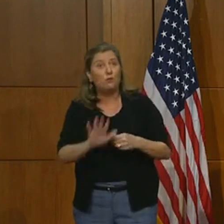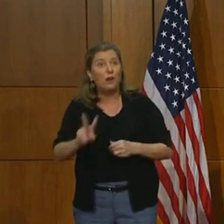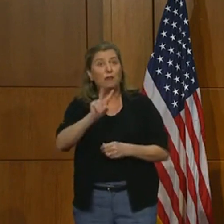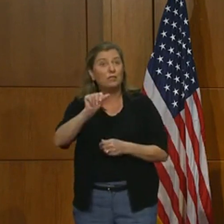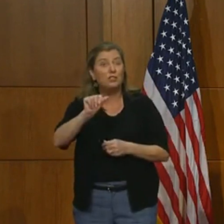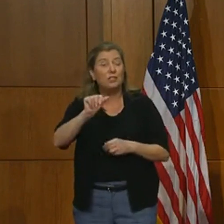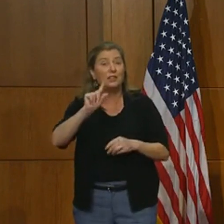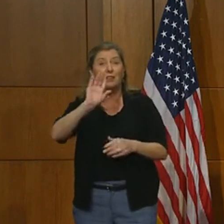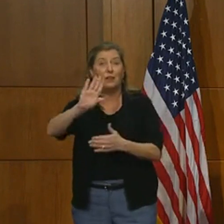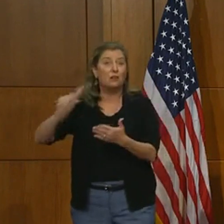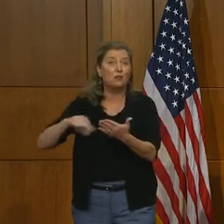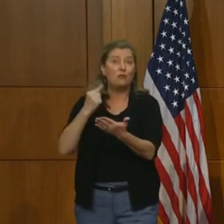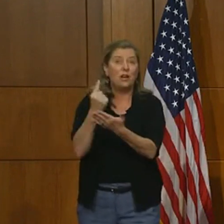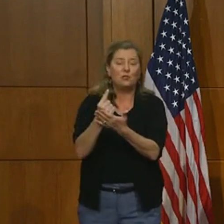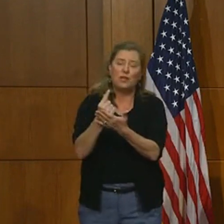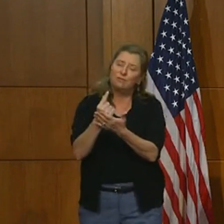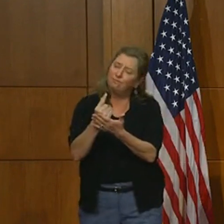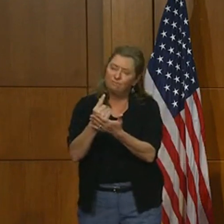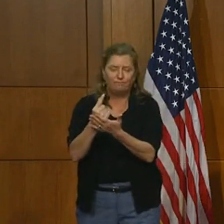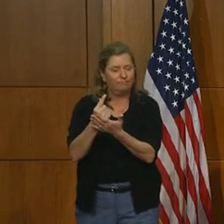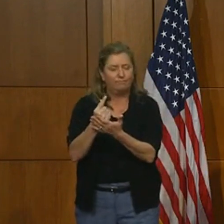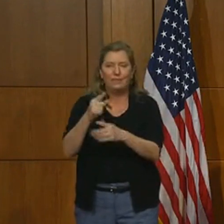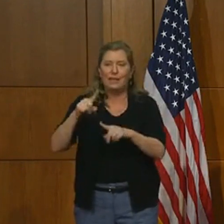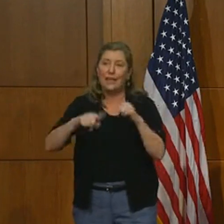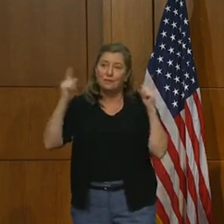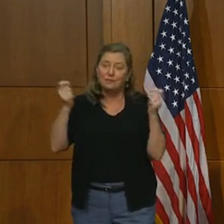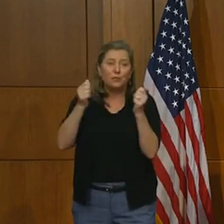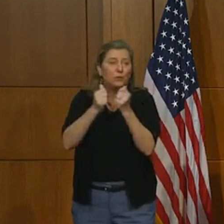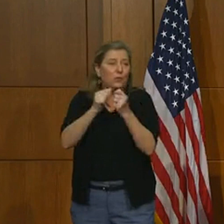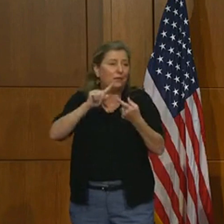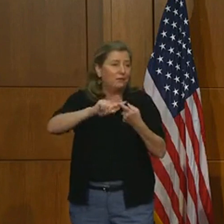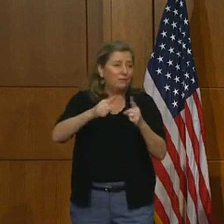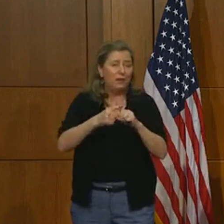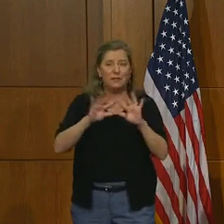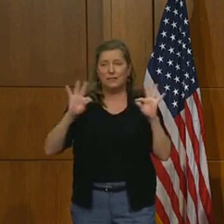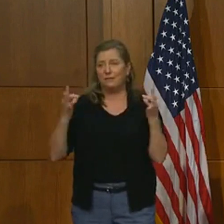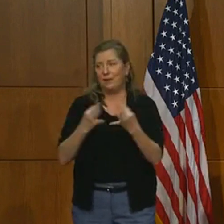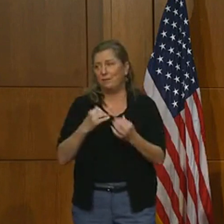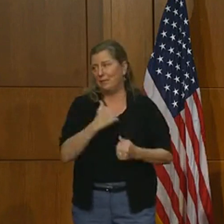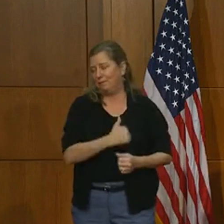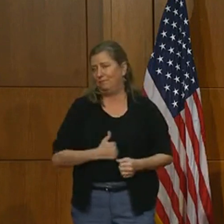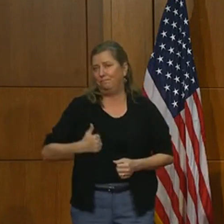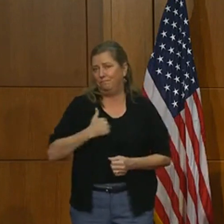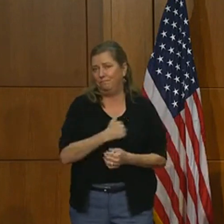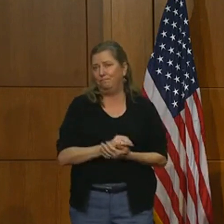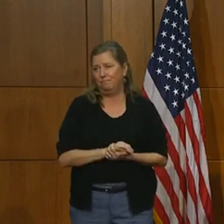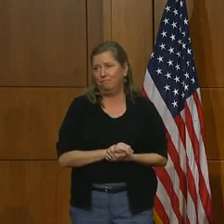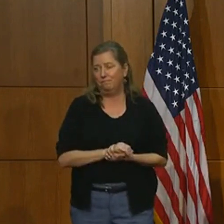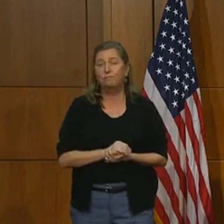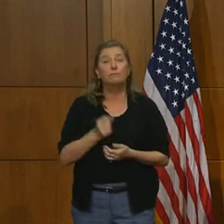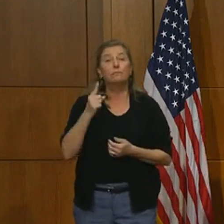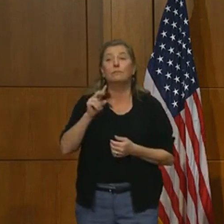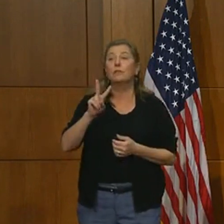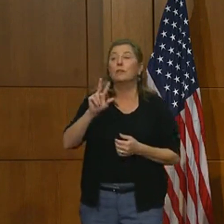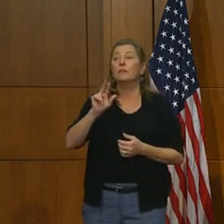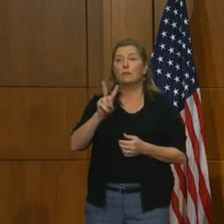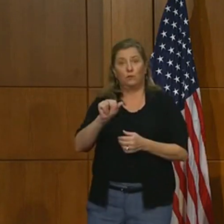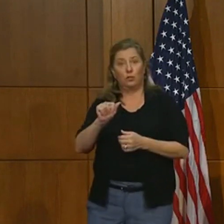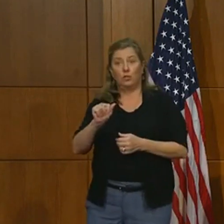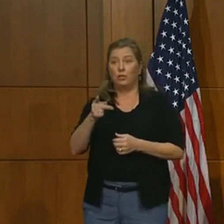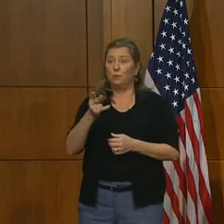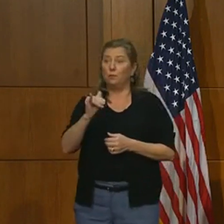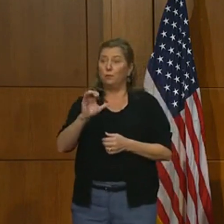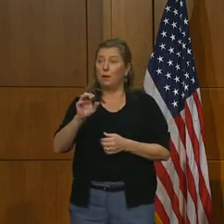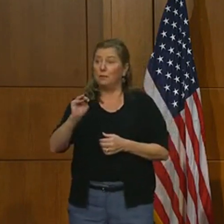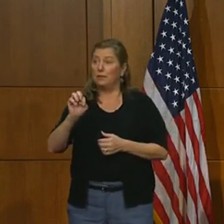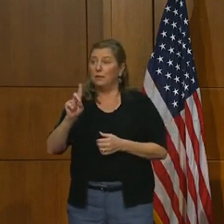to commemorate this achievement with their friends and their families. However, Virginia Public Media, who also helps